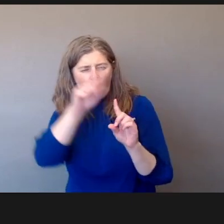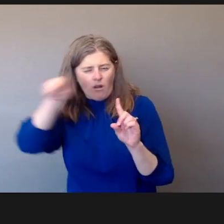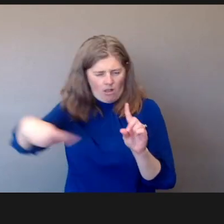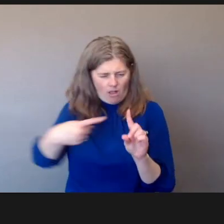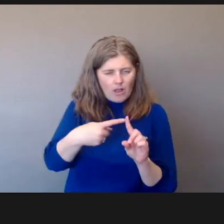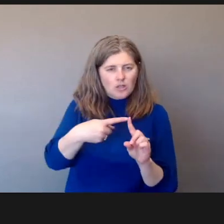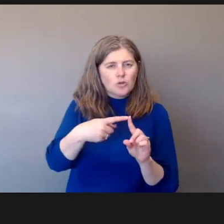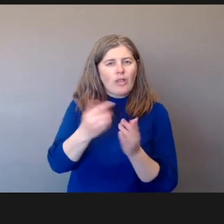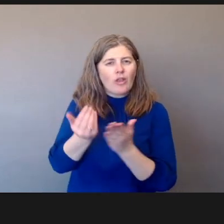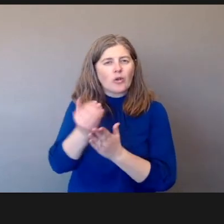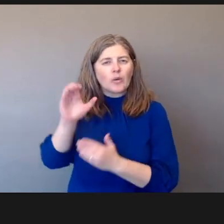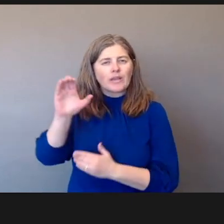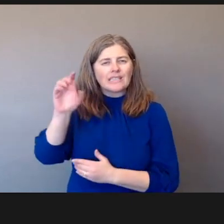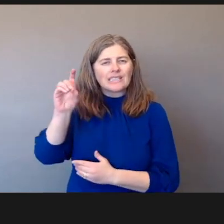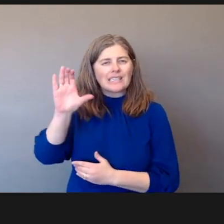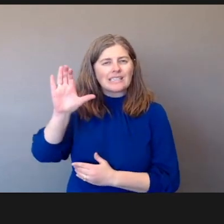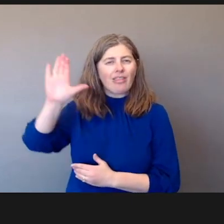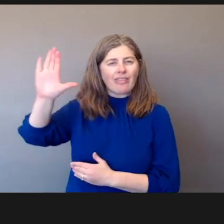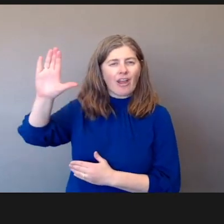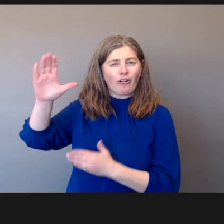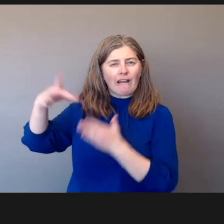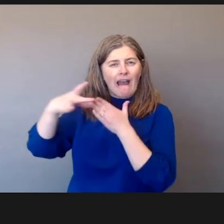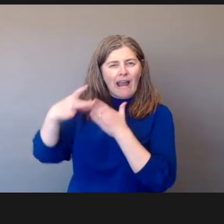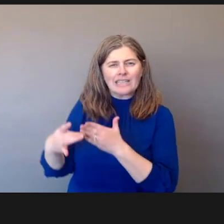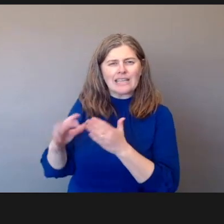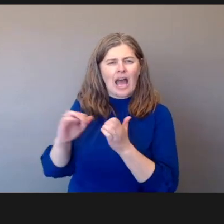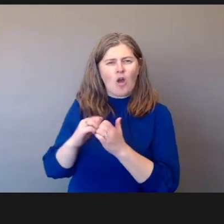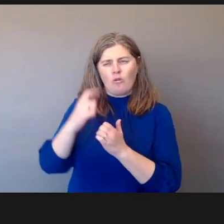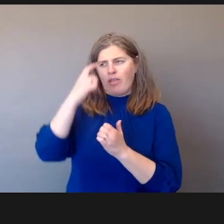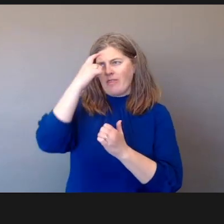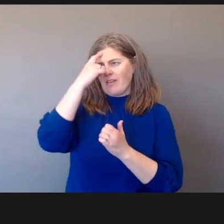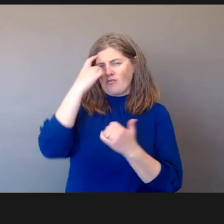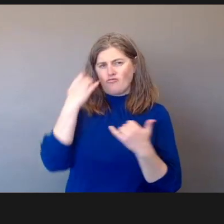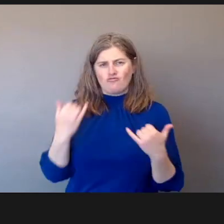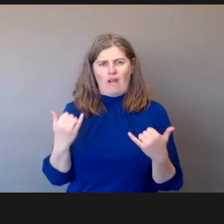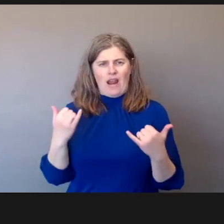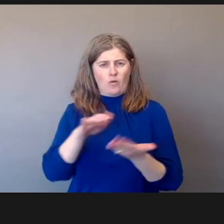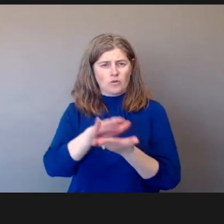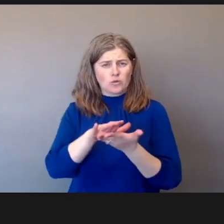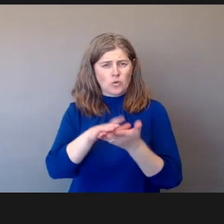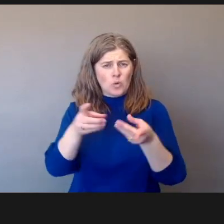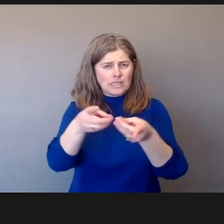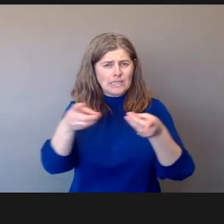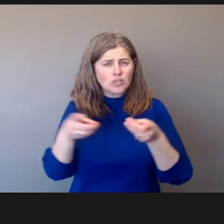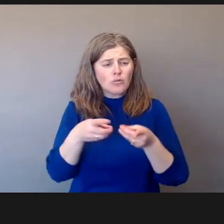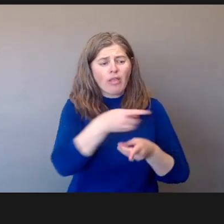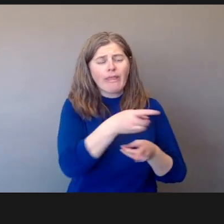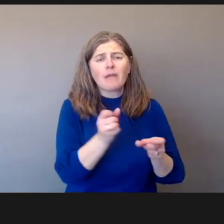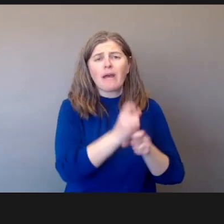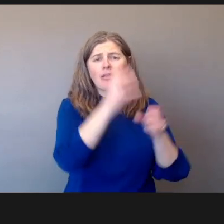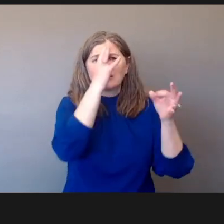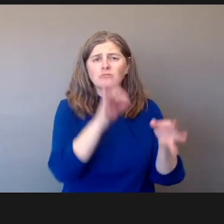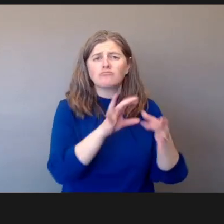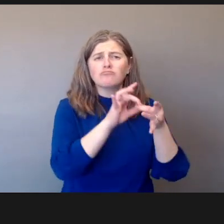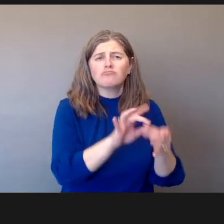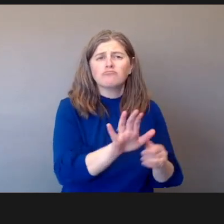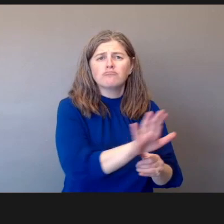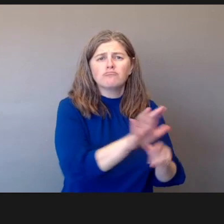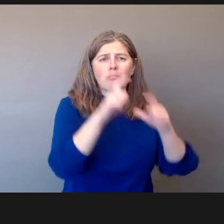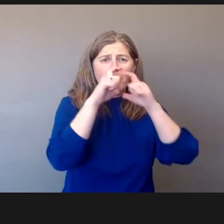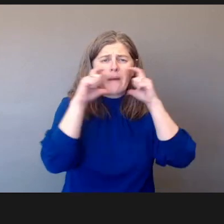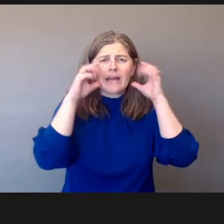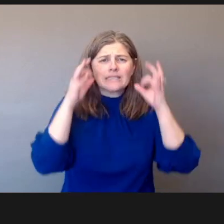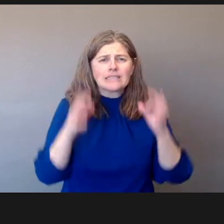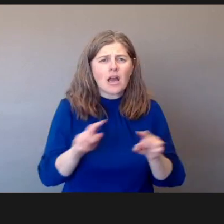the new CDC guidance, how you think right now school districts can make their own decisions about masks, but with